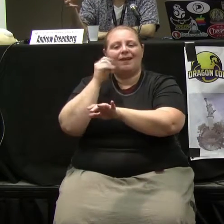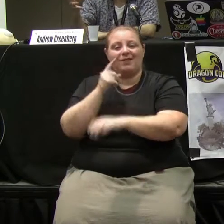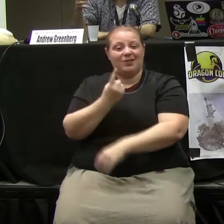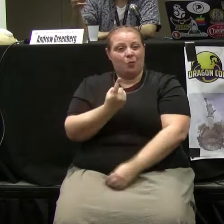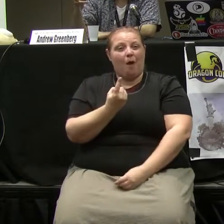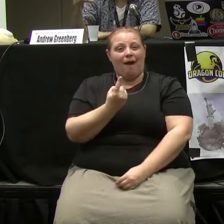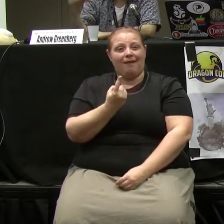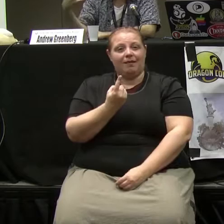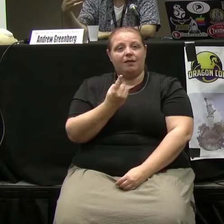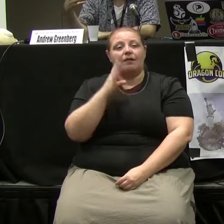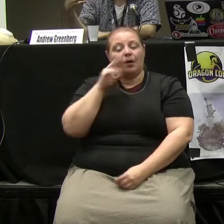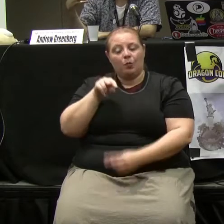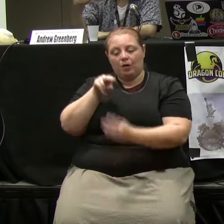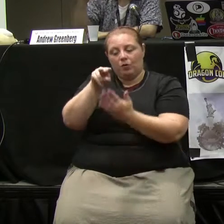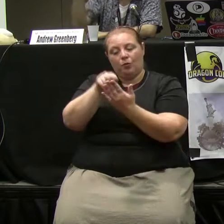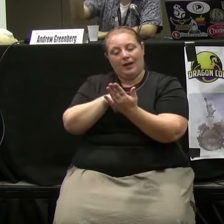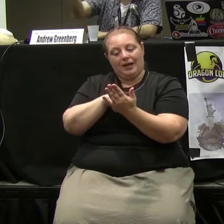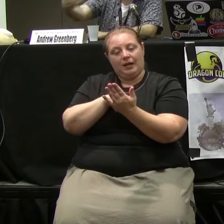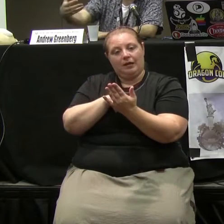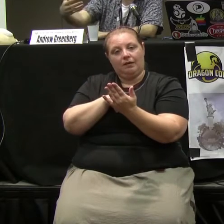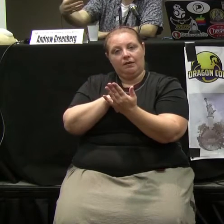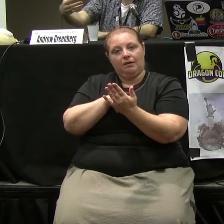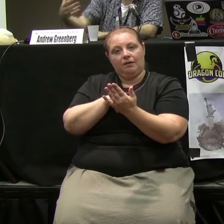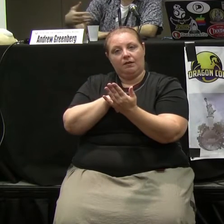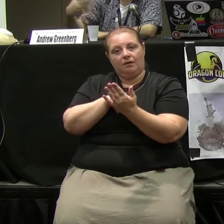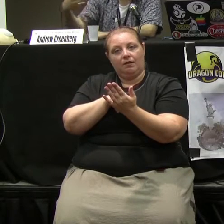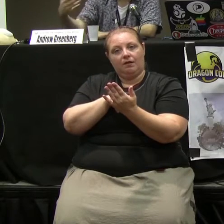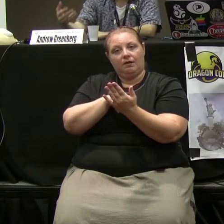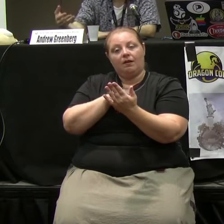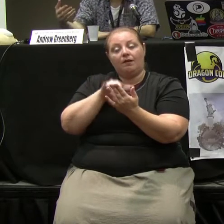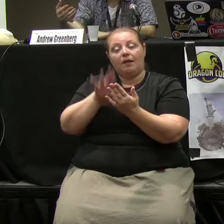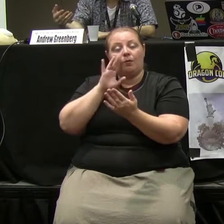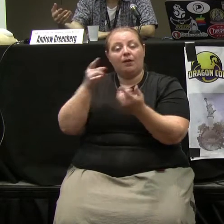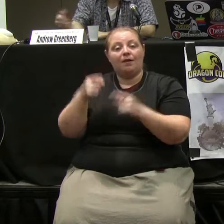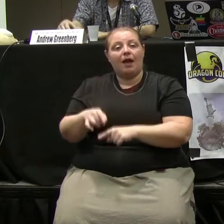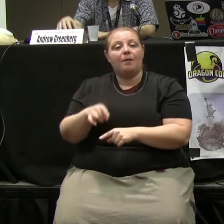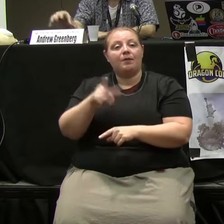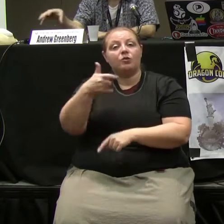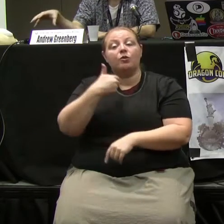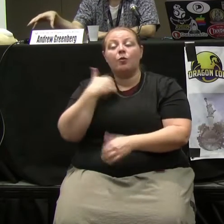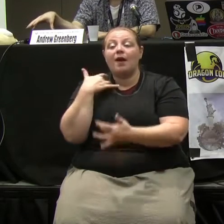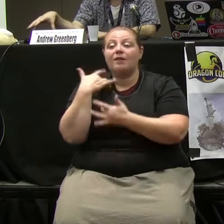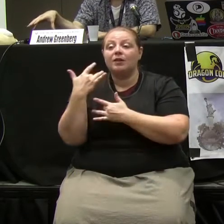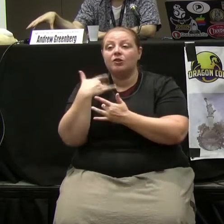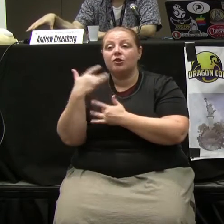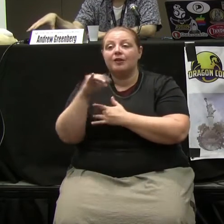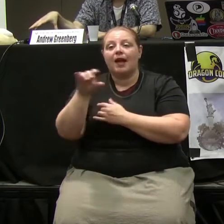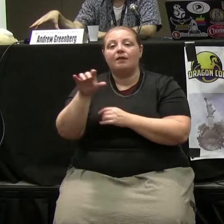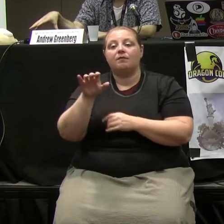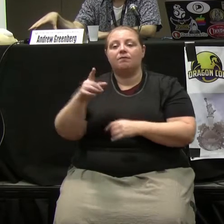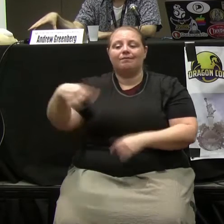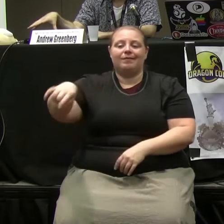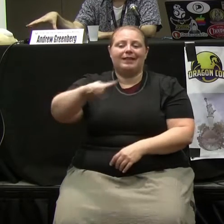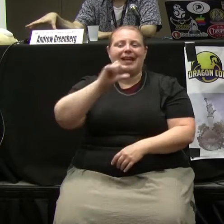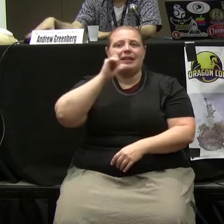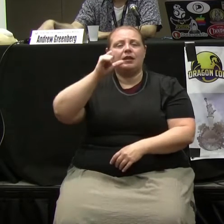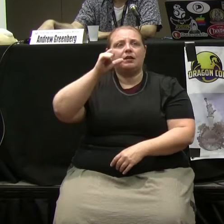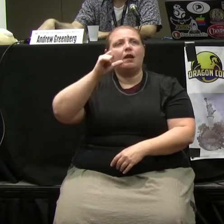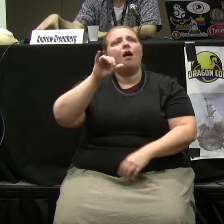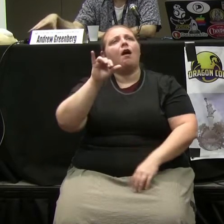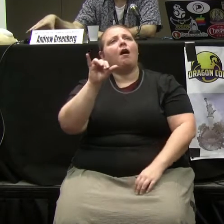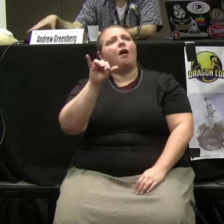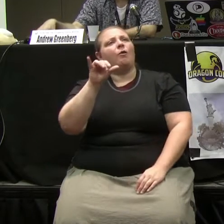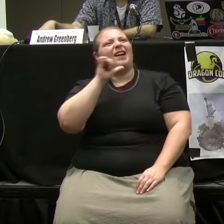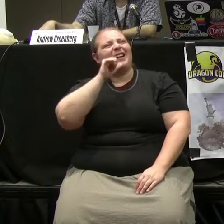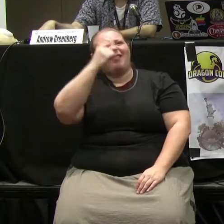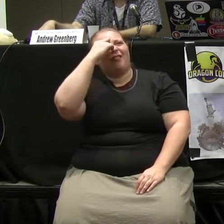are concerned that if they don't address them, that activist will come out to it. And often you are raising a concern that either they hadn't